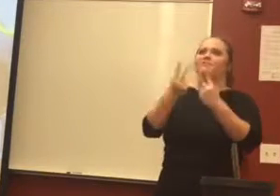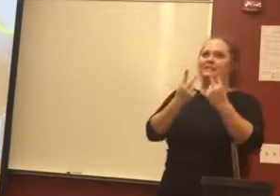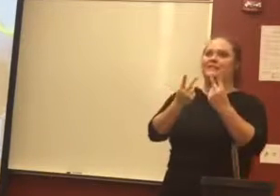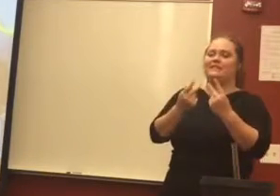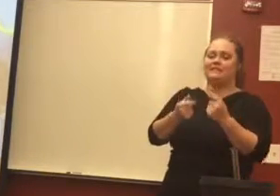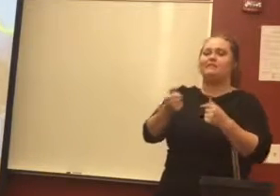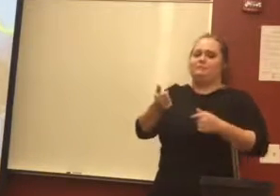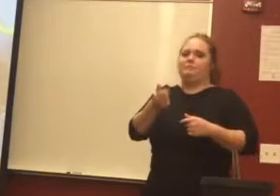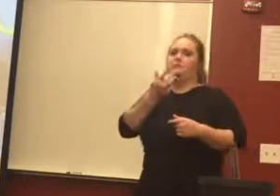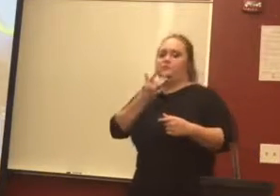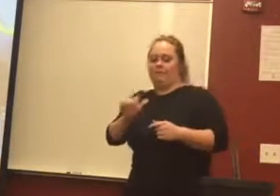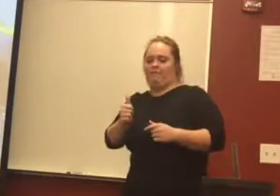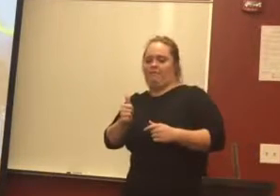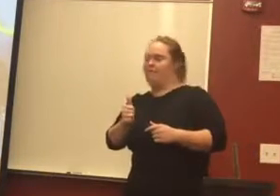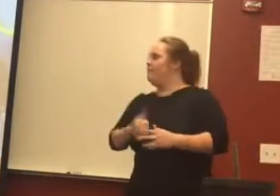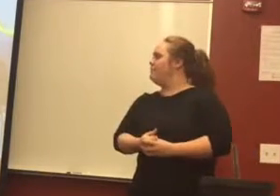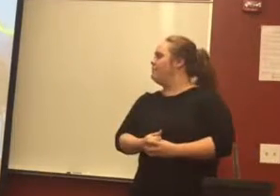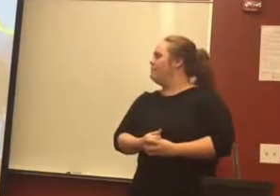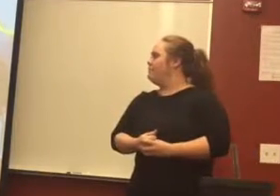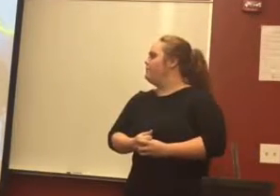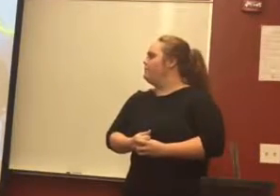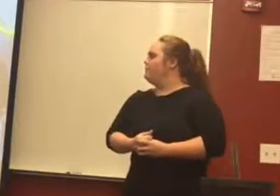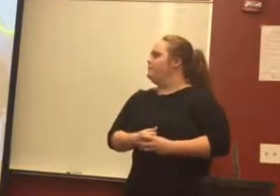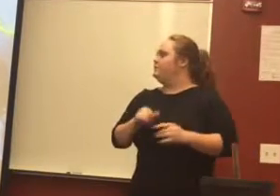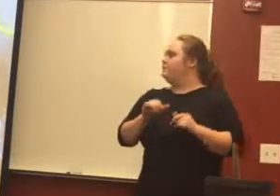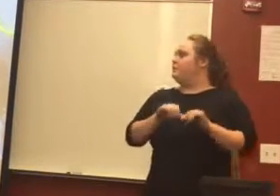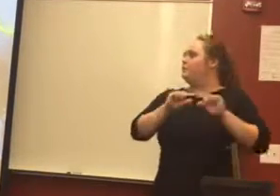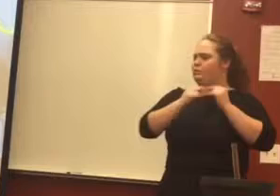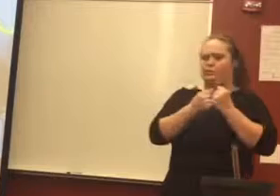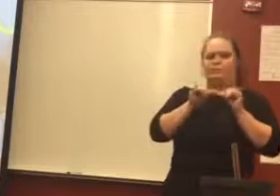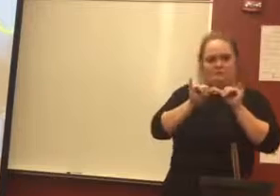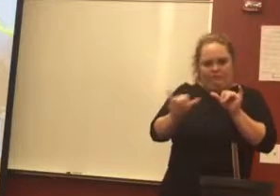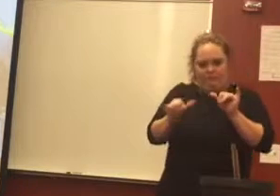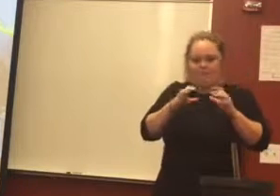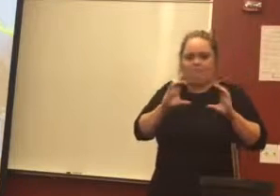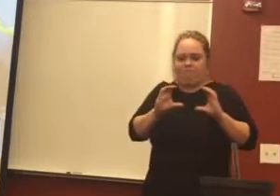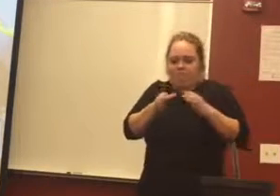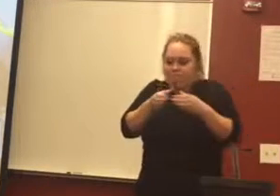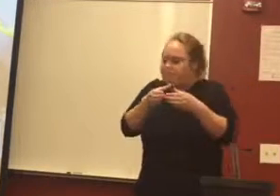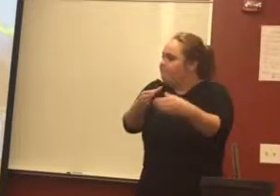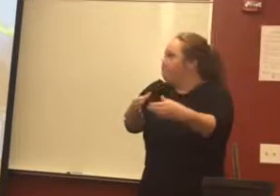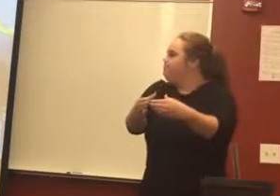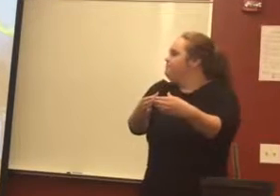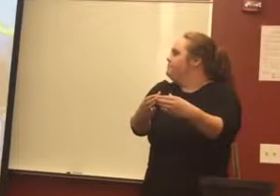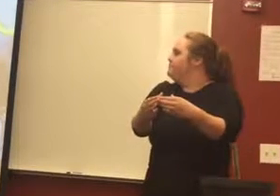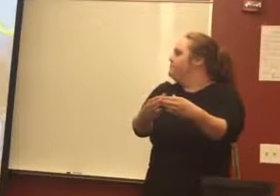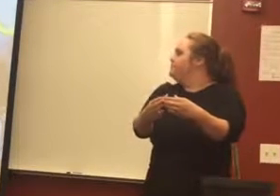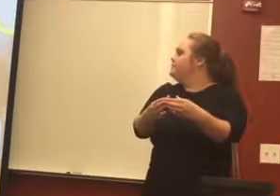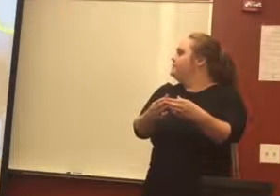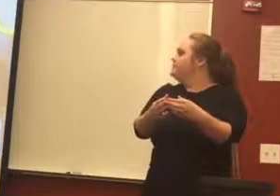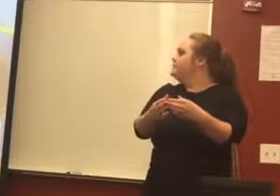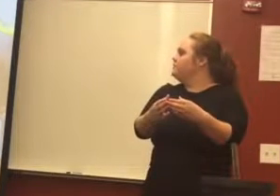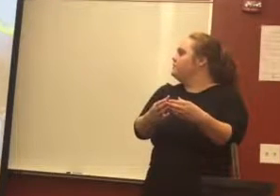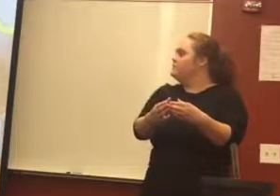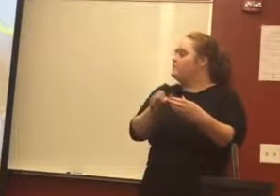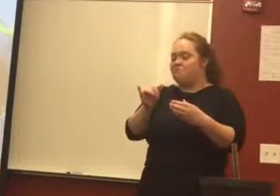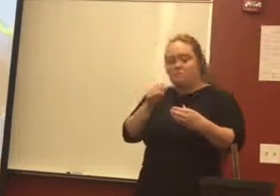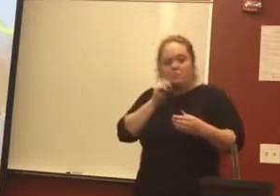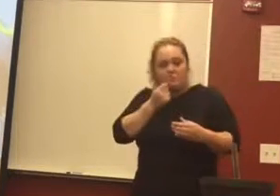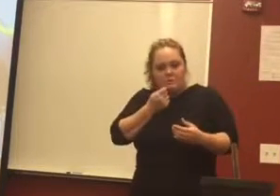we didn't want to get lost. Gotta stay together. So that was really cool. On our way there, we